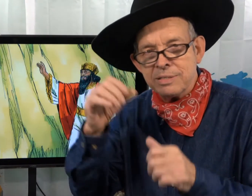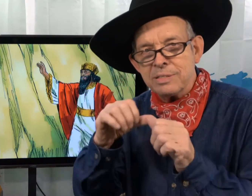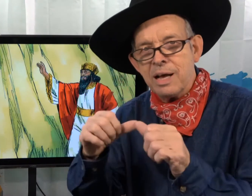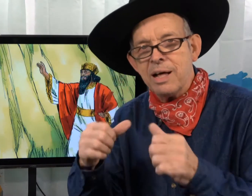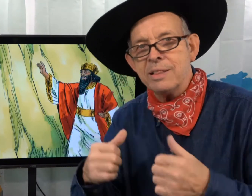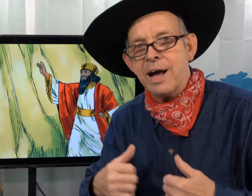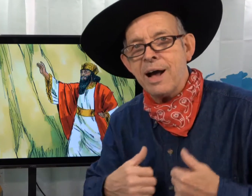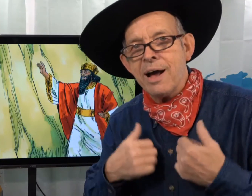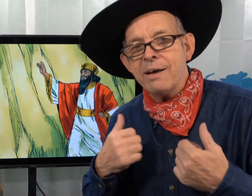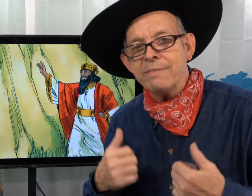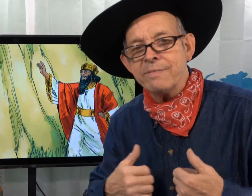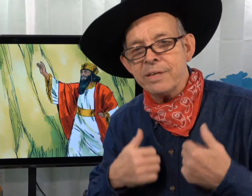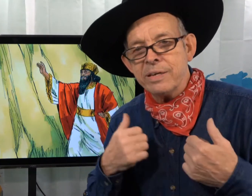your life.